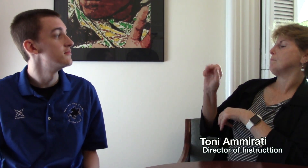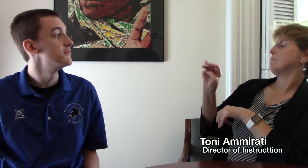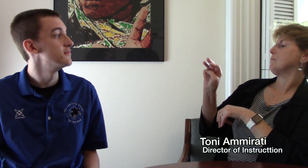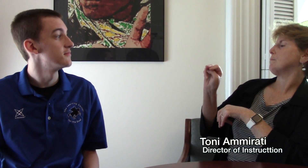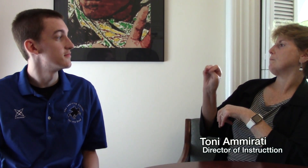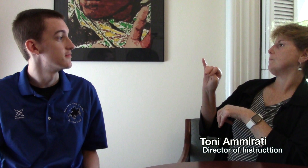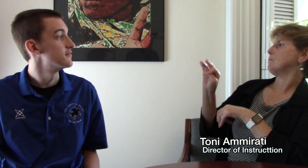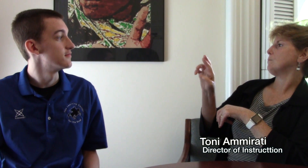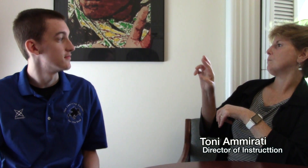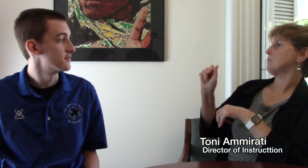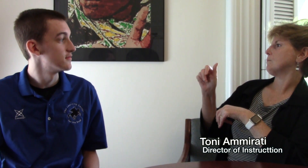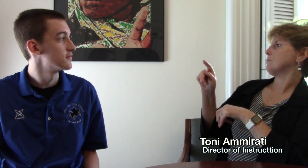Toni Amarati.